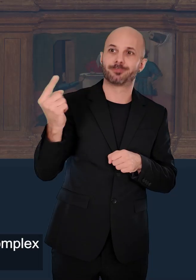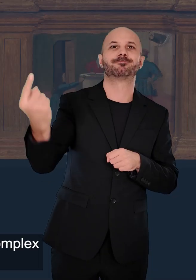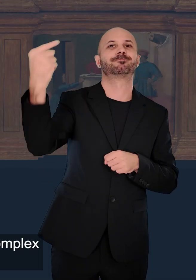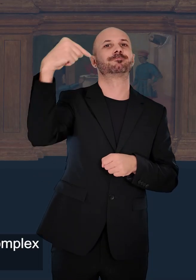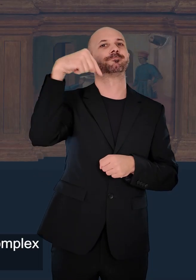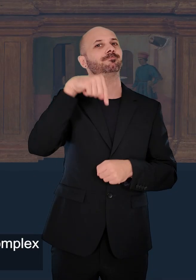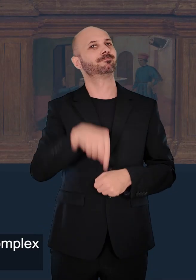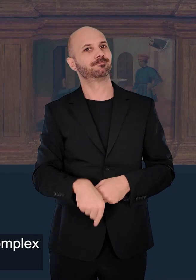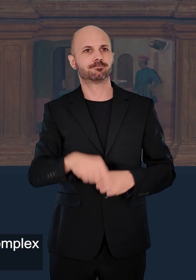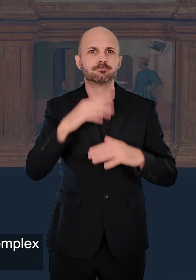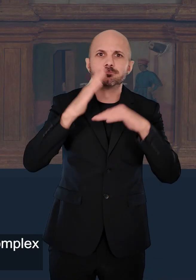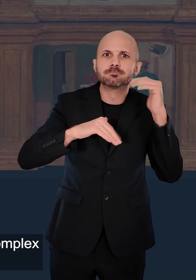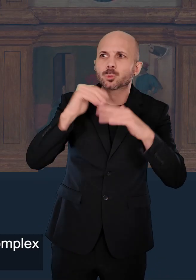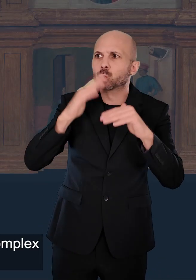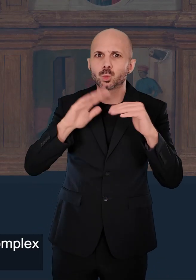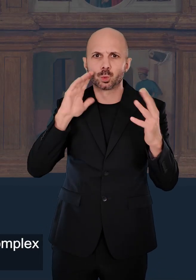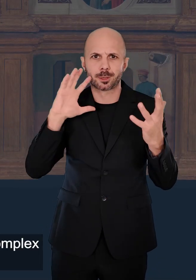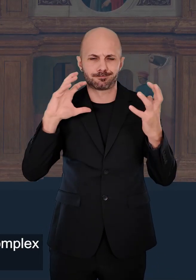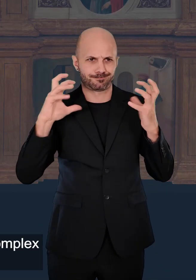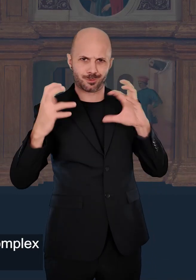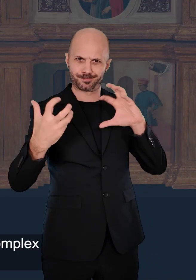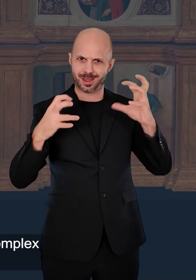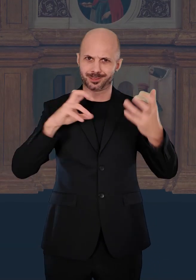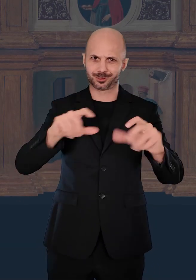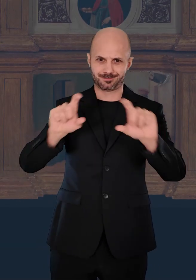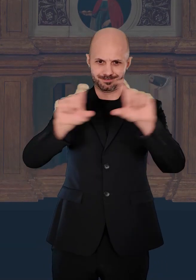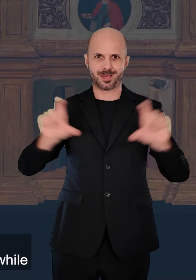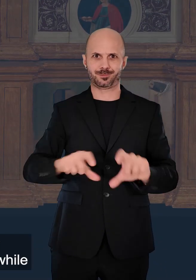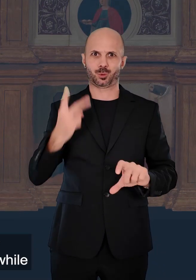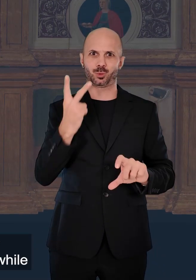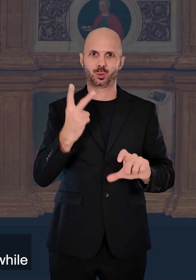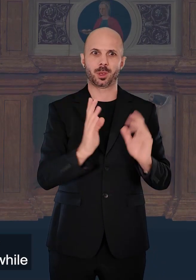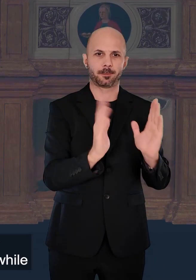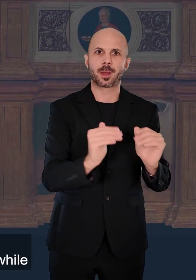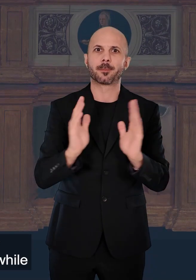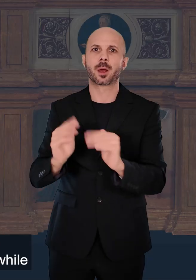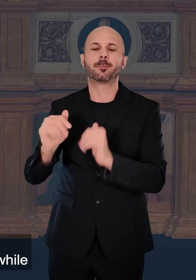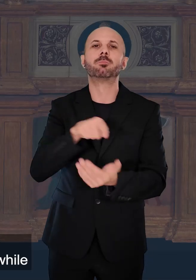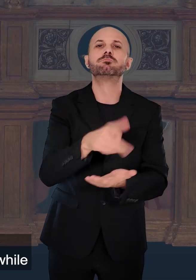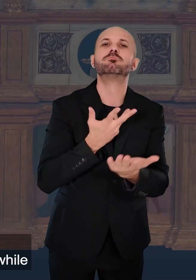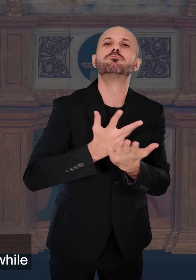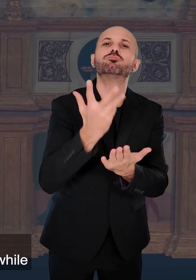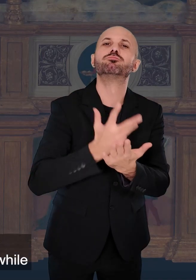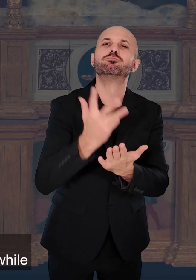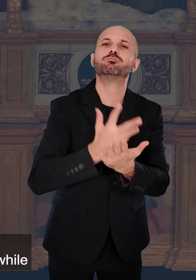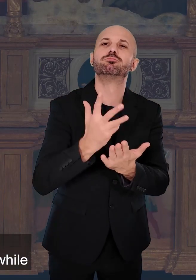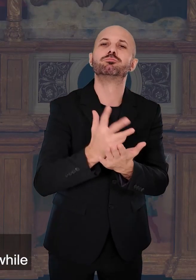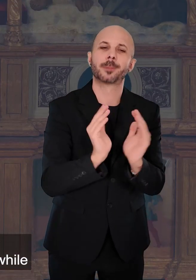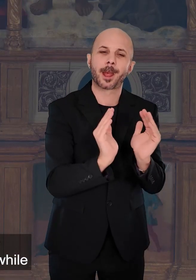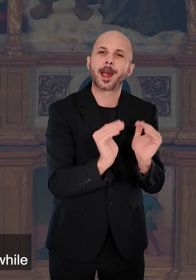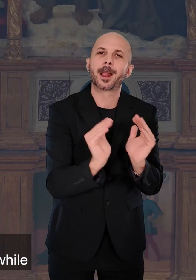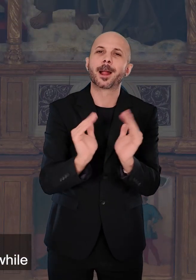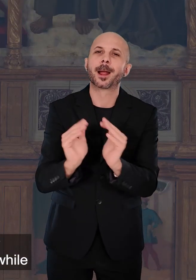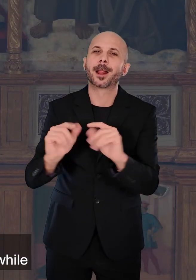The Polyptych has an extremely complex structure. With two predellas, the lower one has 3